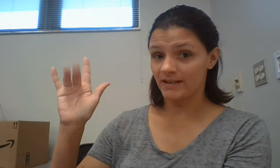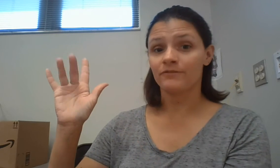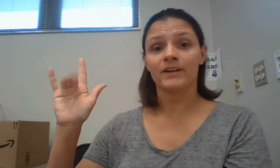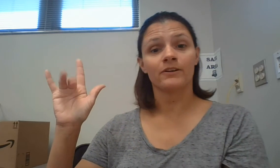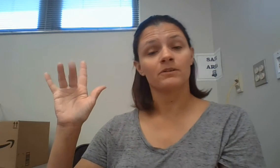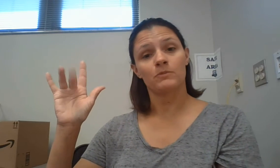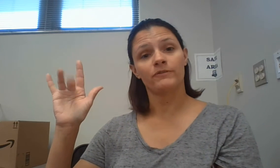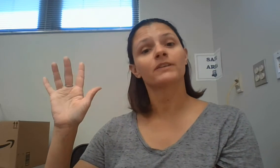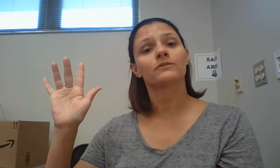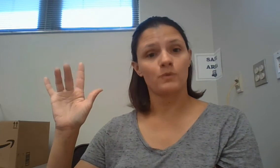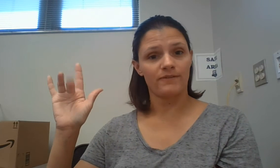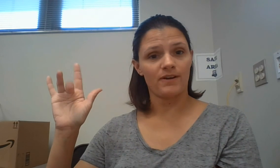finger moving. 25.